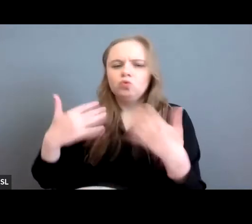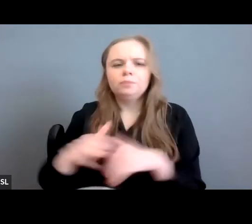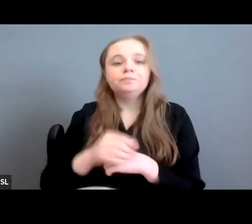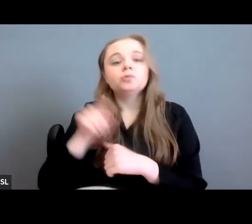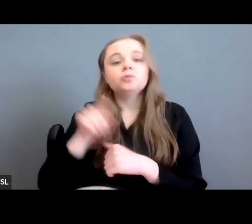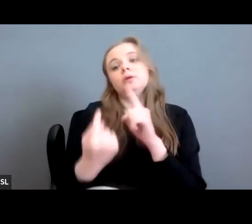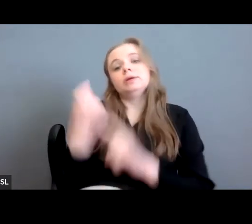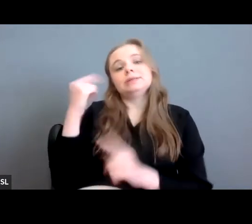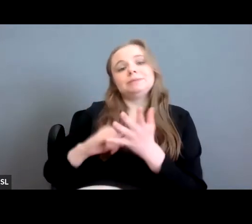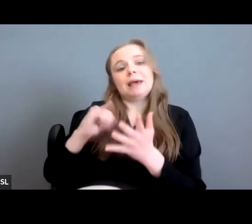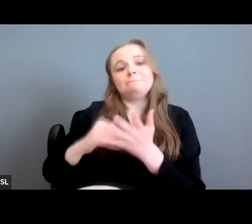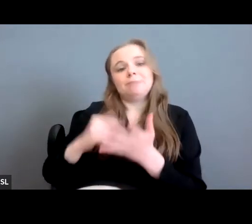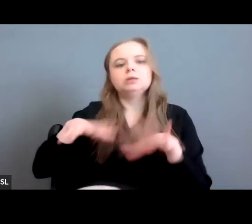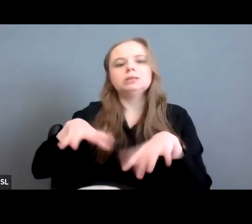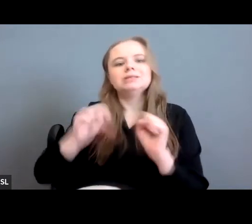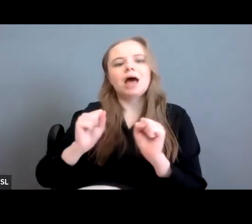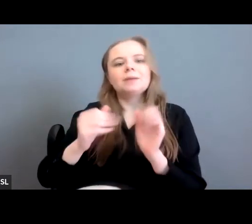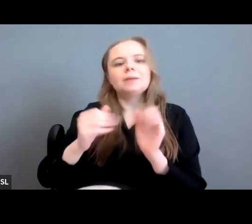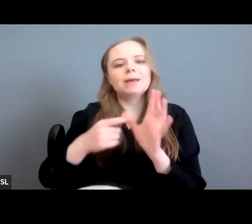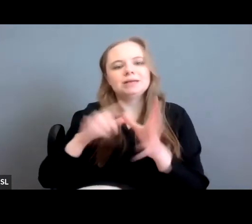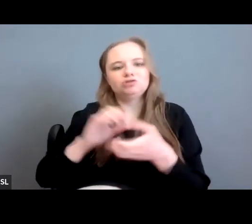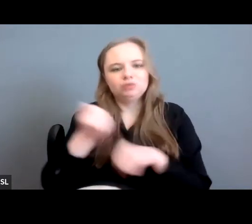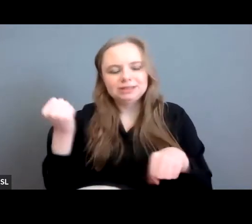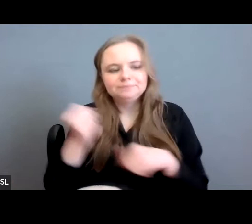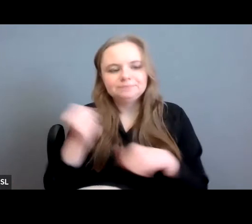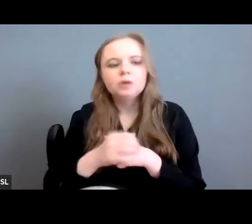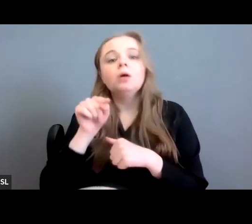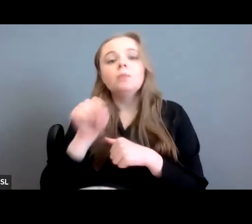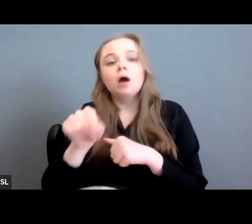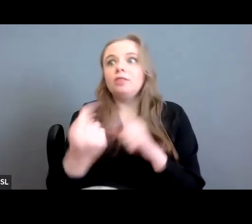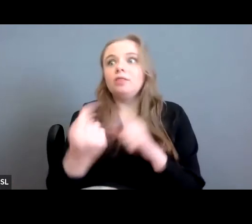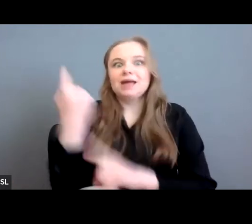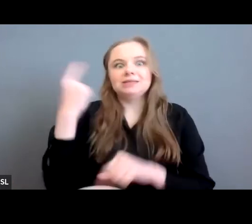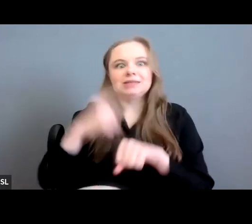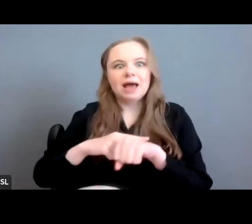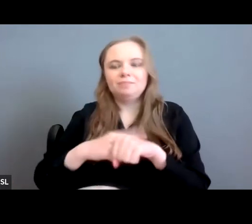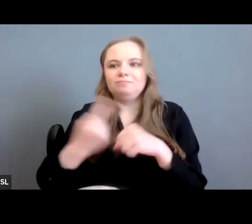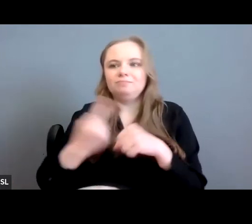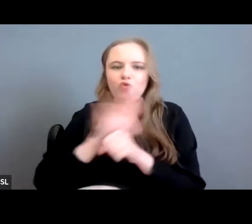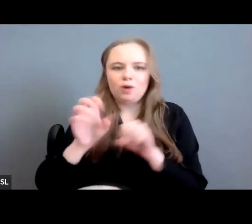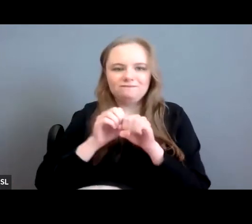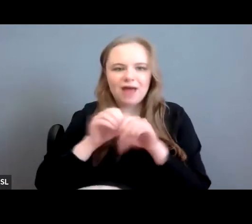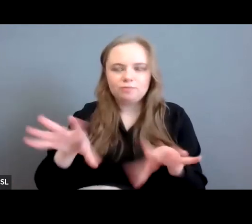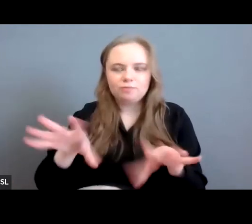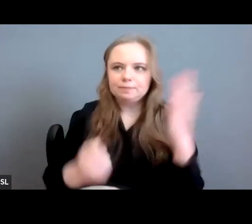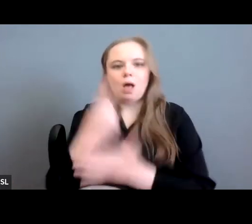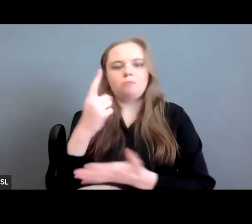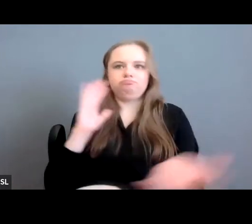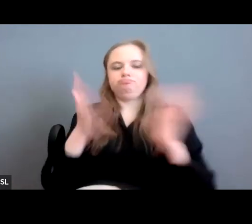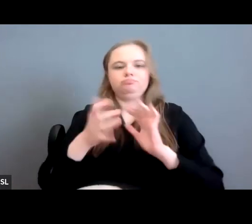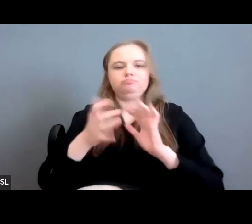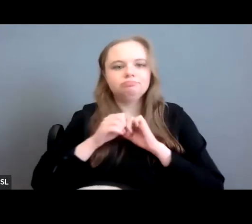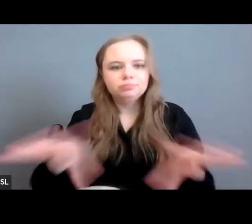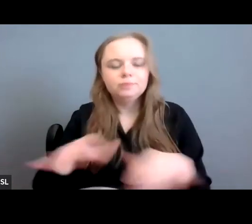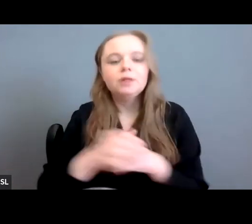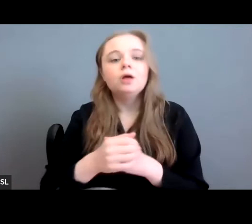September. Now, the pandemic had obviously started by this point, and I was one of the 4 million people in